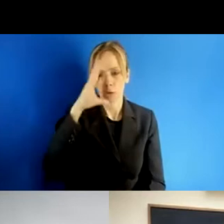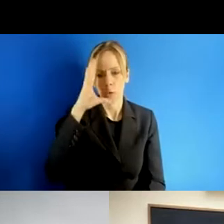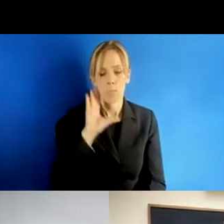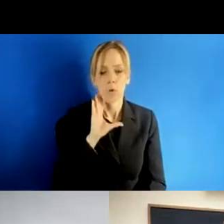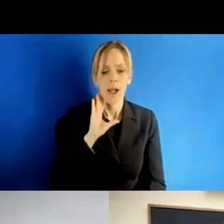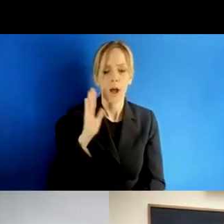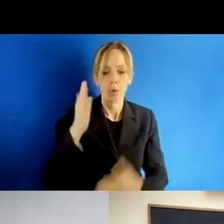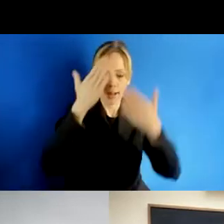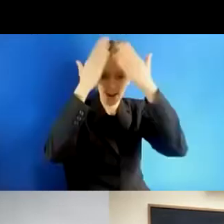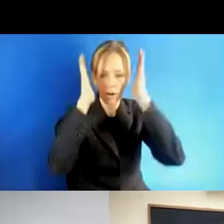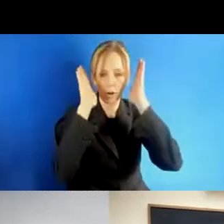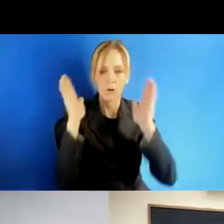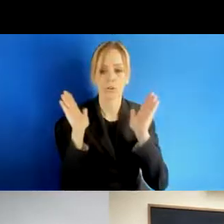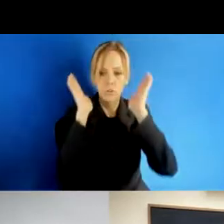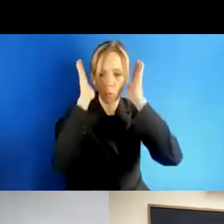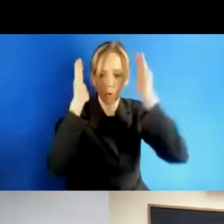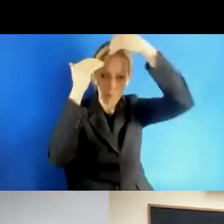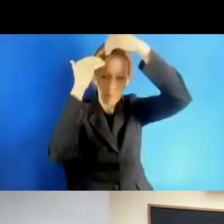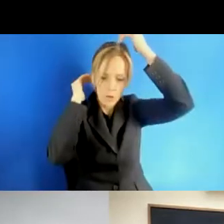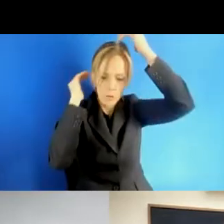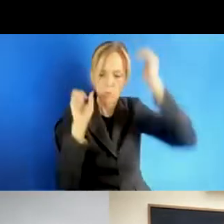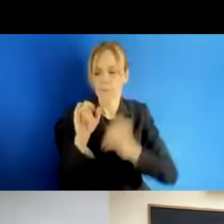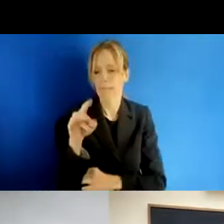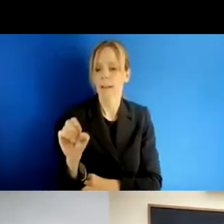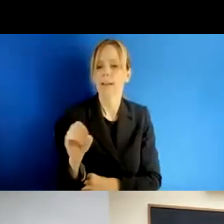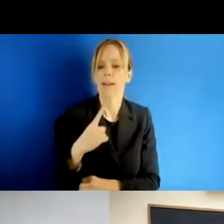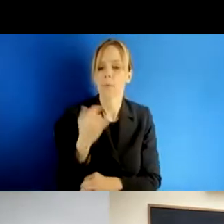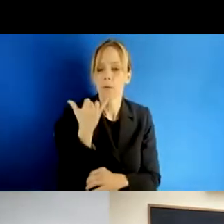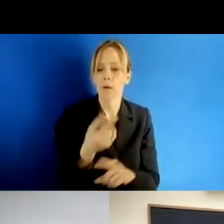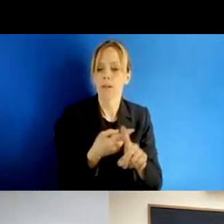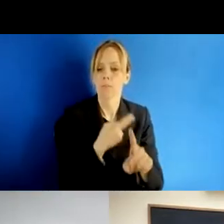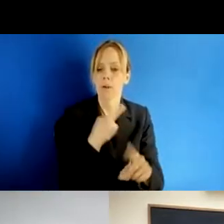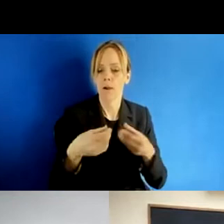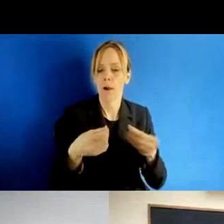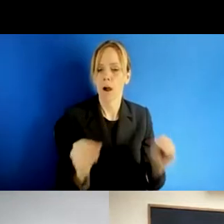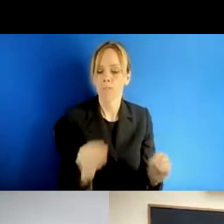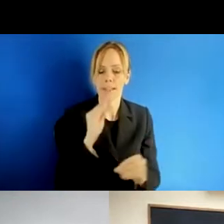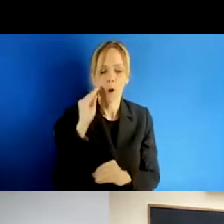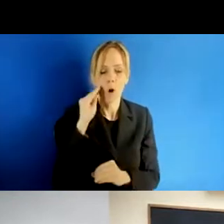side, and I'm calling in from my office at home, which has a chalkboard in the background.